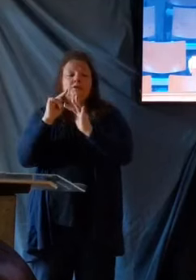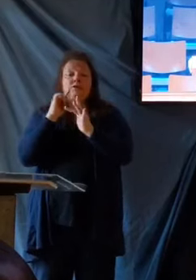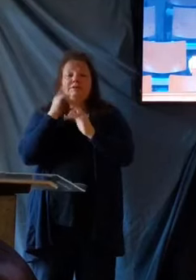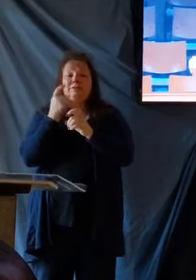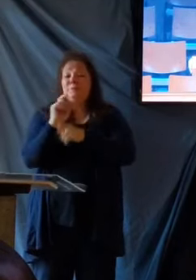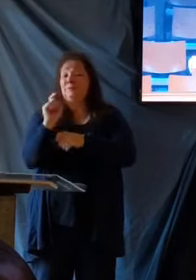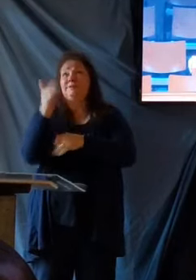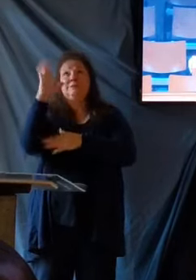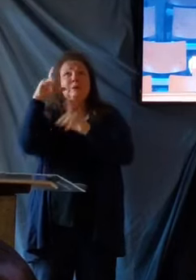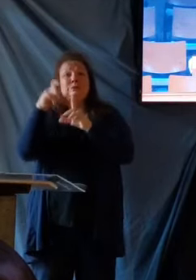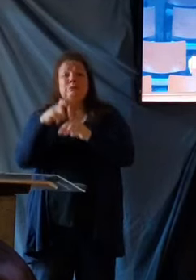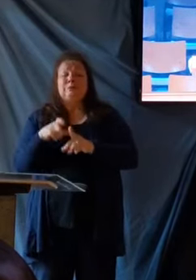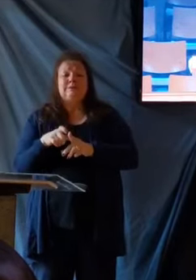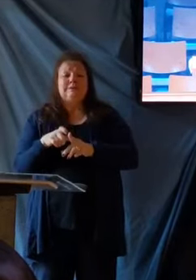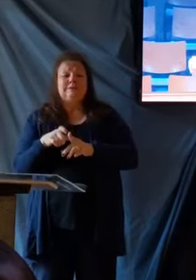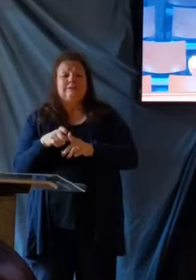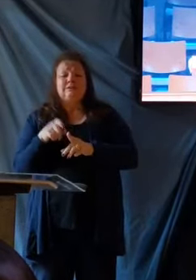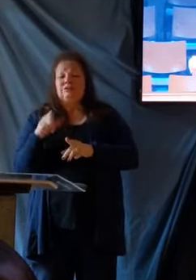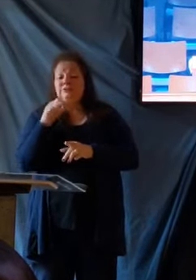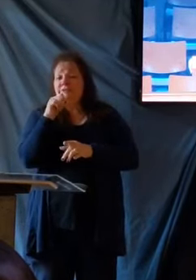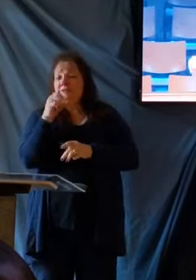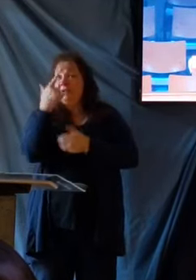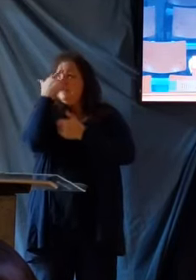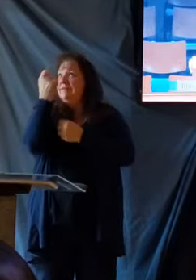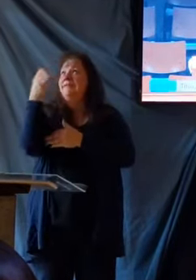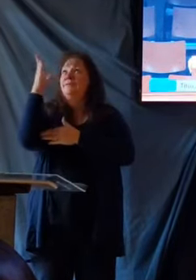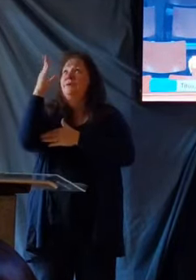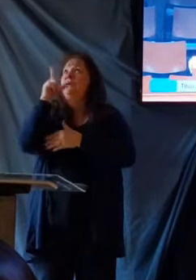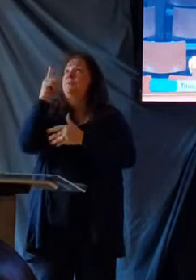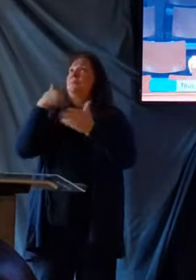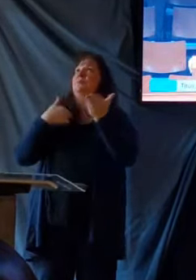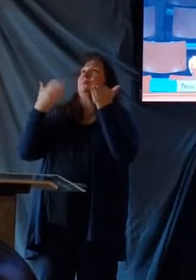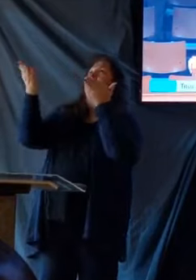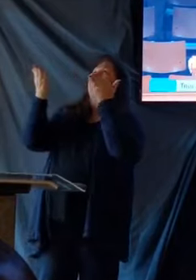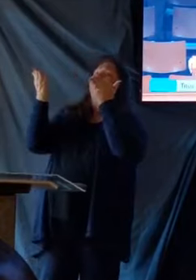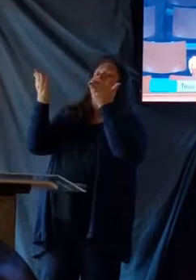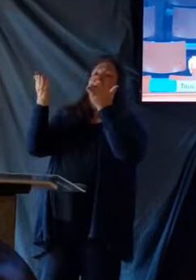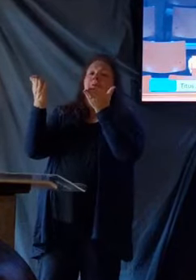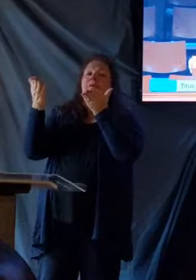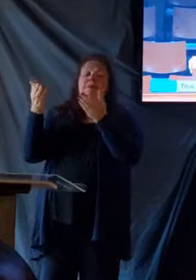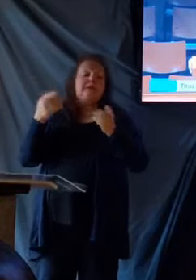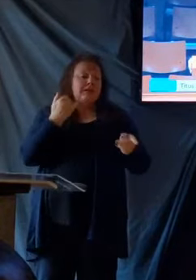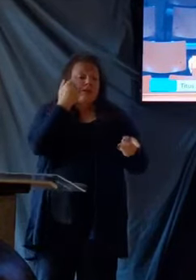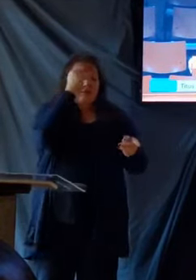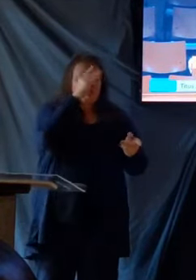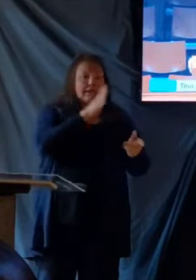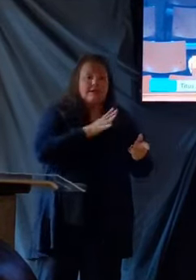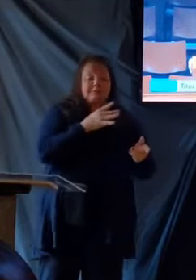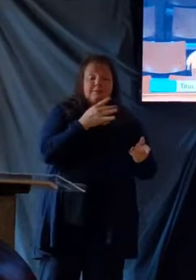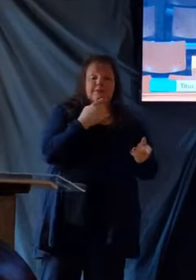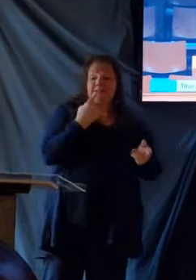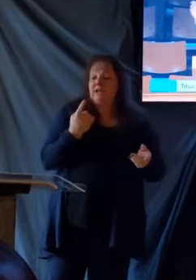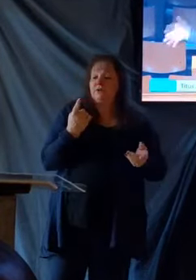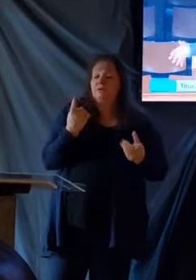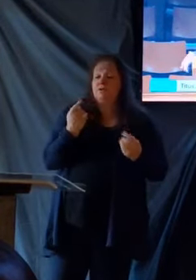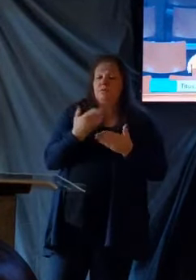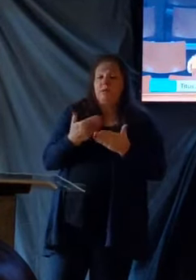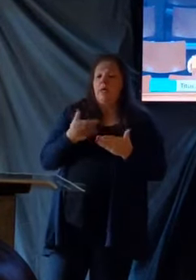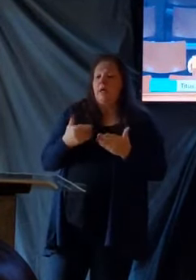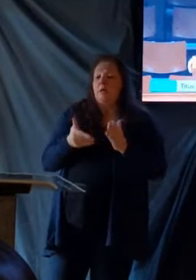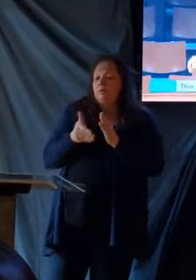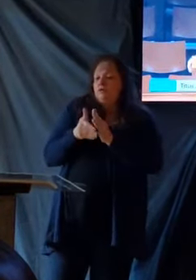God. She is unfaithful to the God she claims to serve, period. Unless he's telling her to do things that are clearly unbiblical. I want you